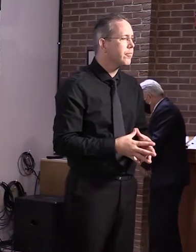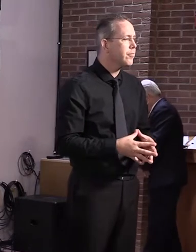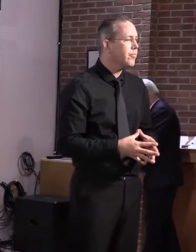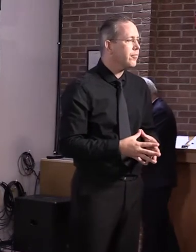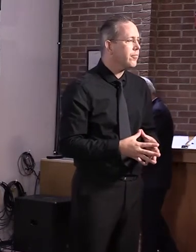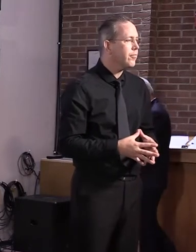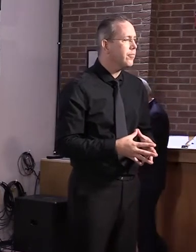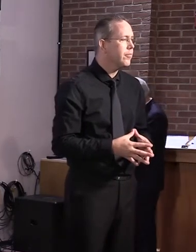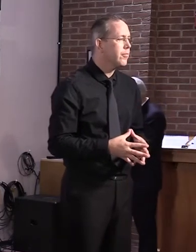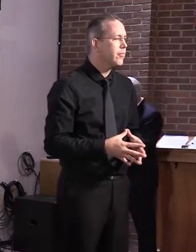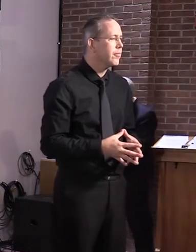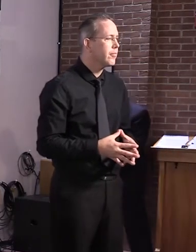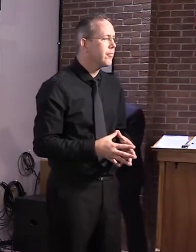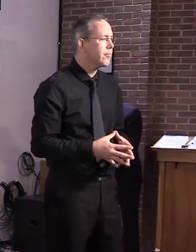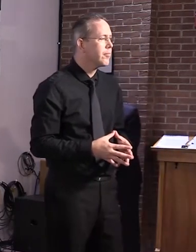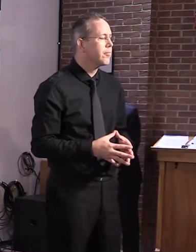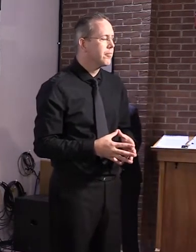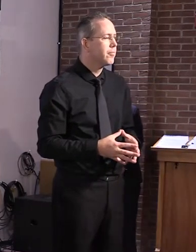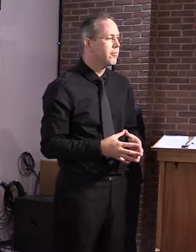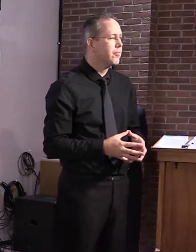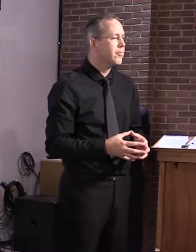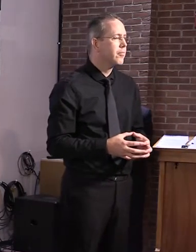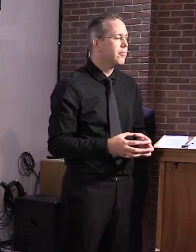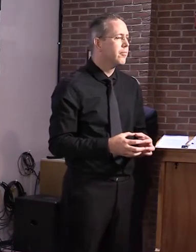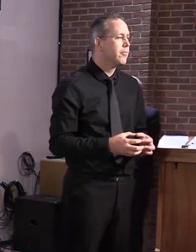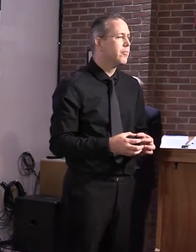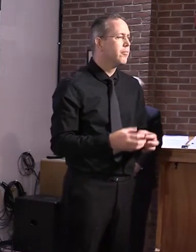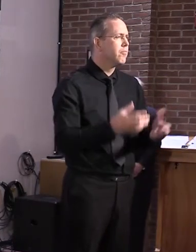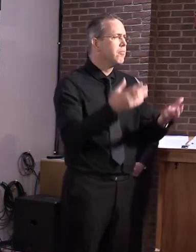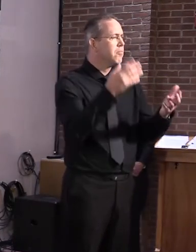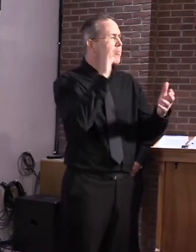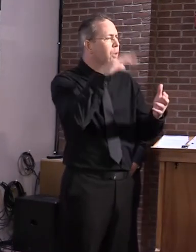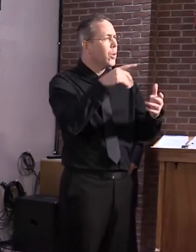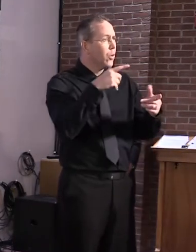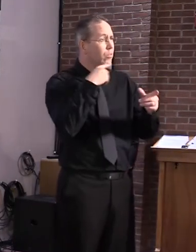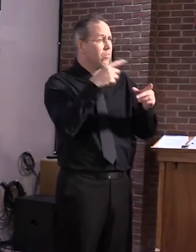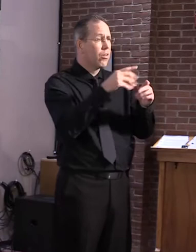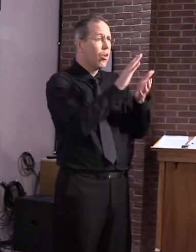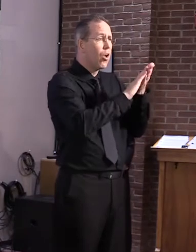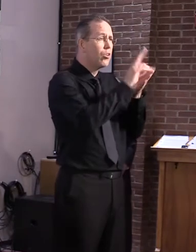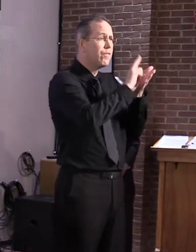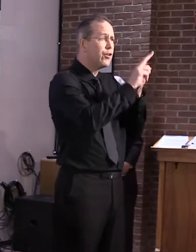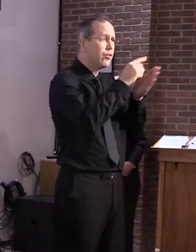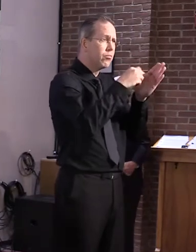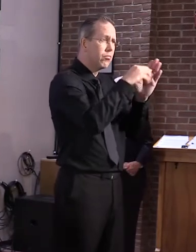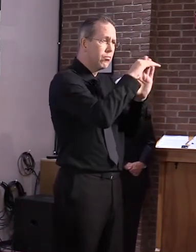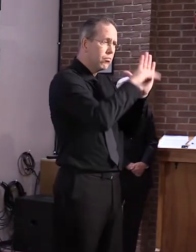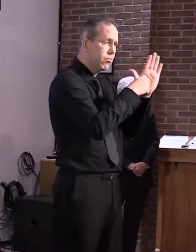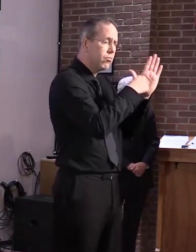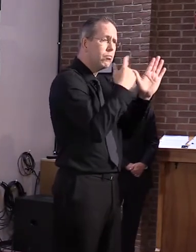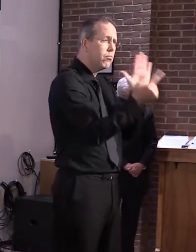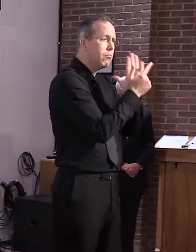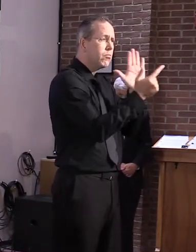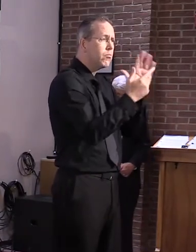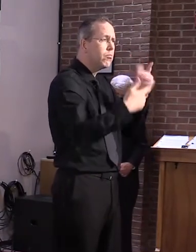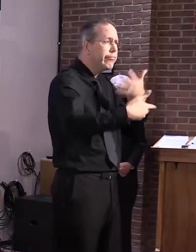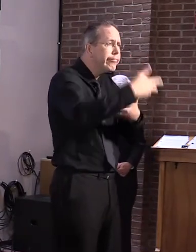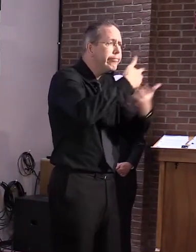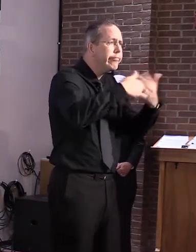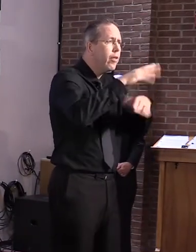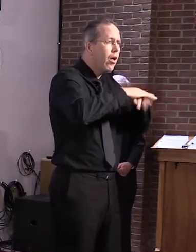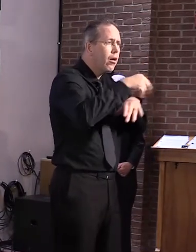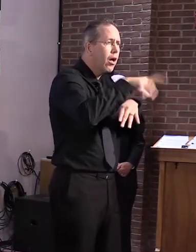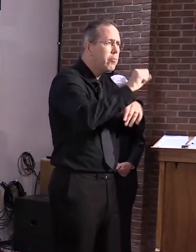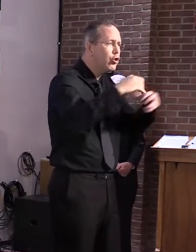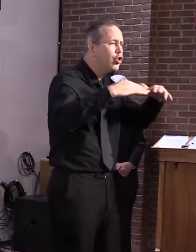housing where, you know, it's private space, or into, say, a beach ground or a bar or something like that?